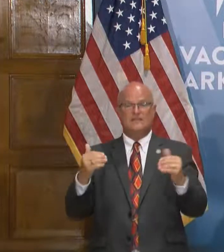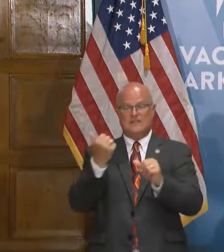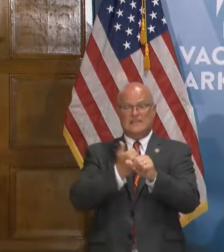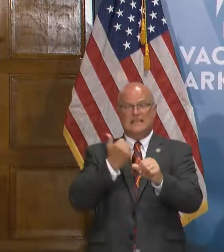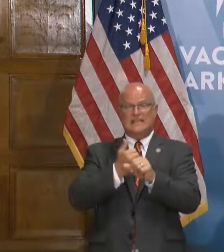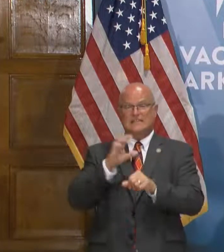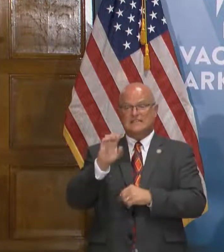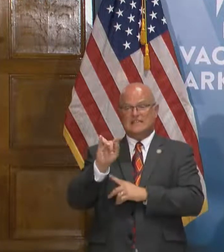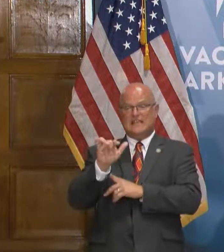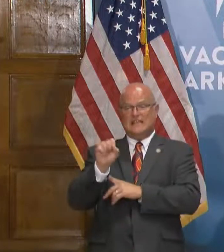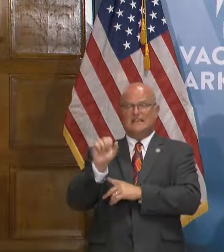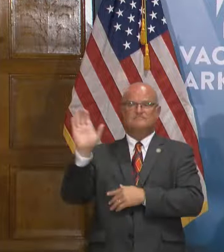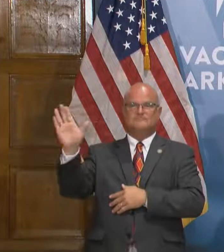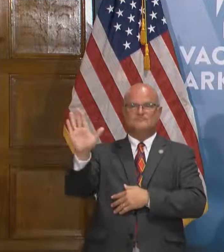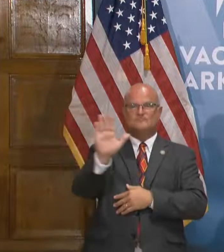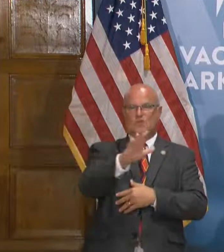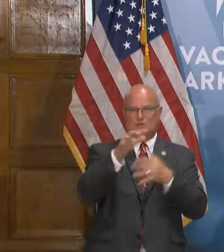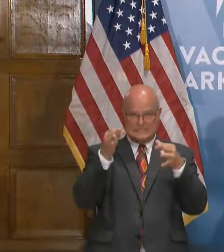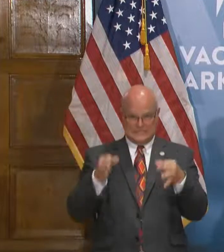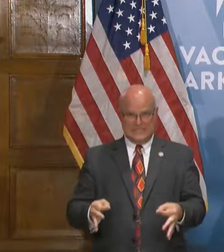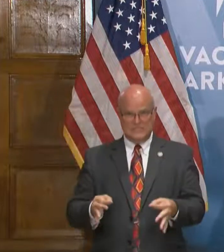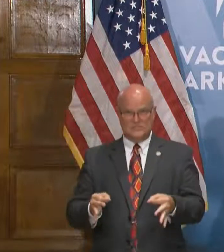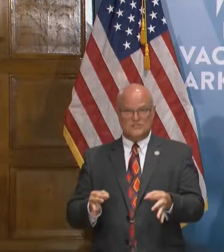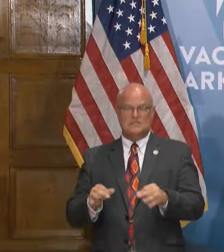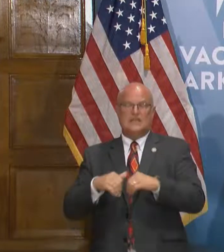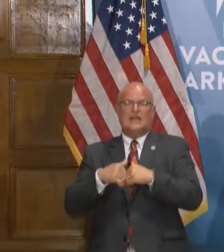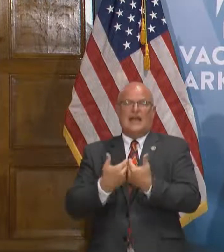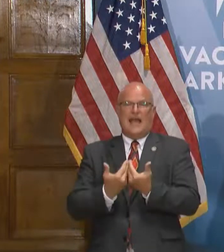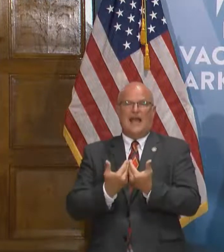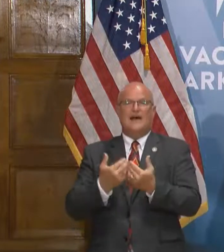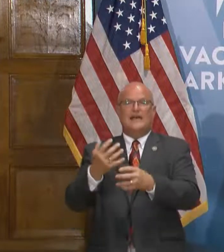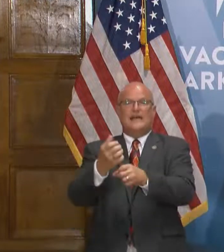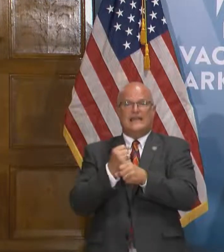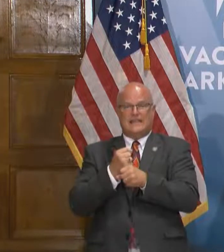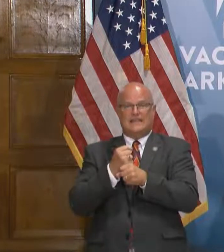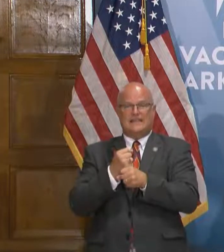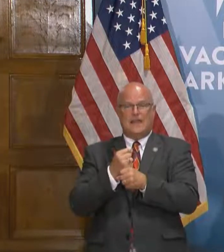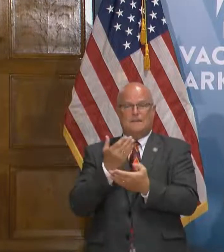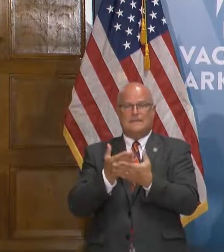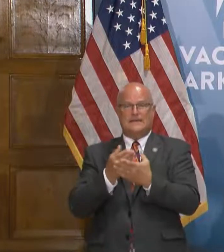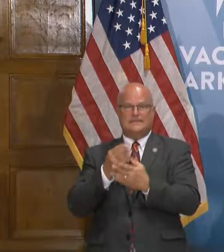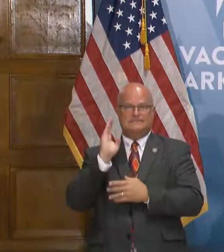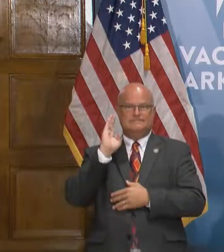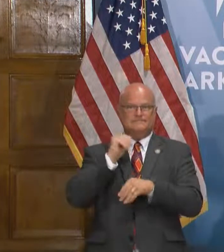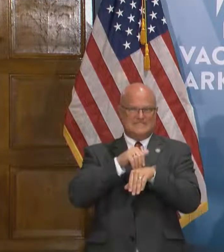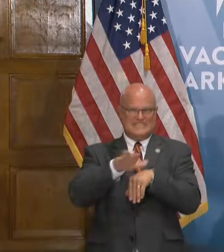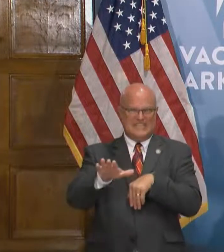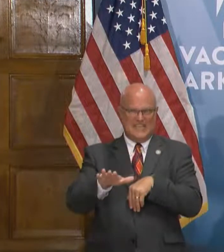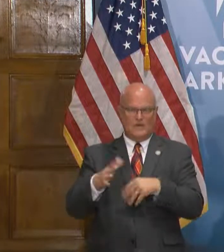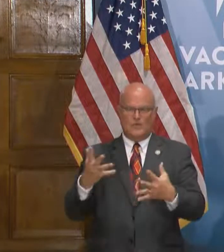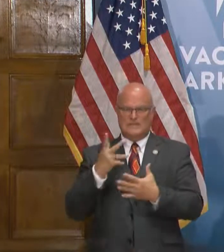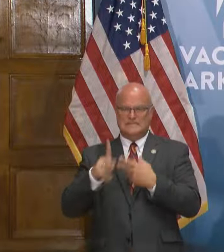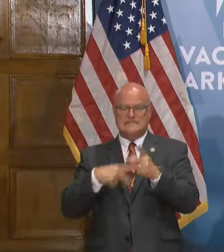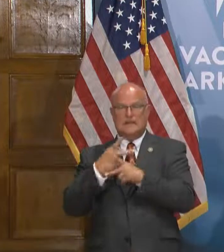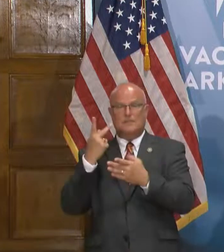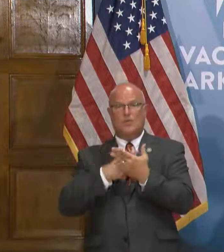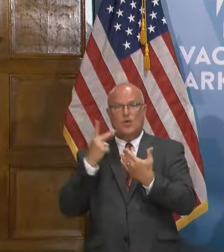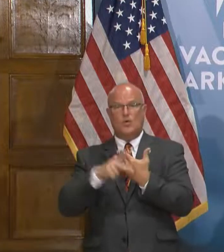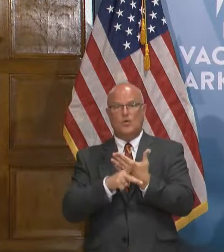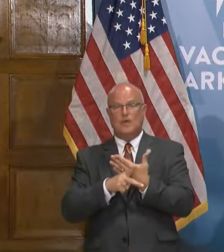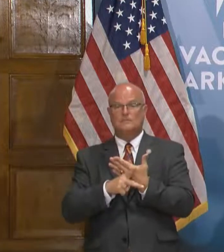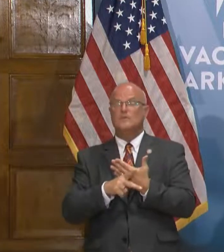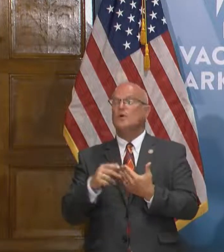of the counties will be making their own decisions as to how they get that relief out, what type of program. We are